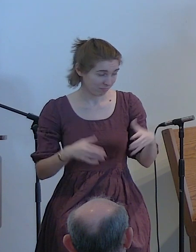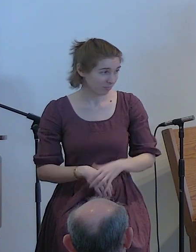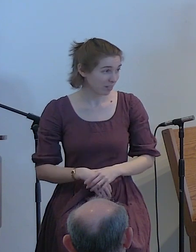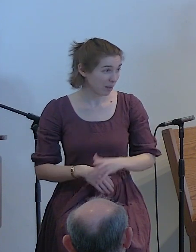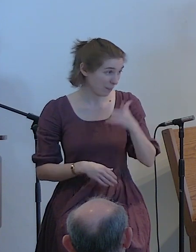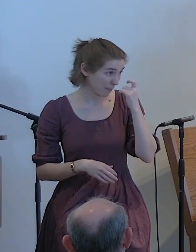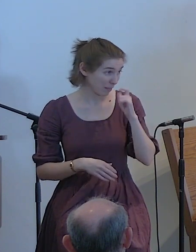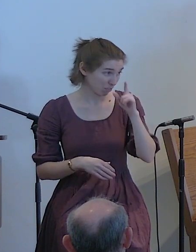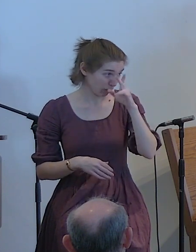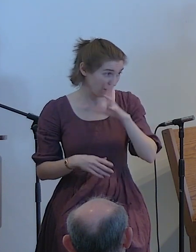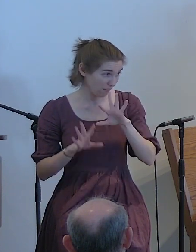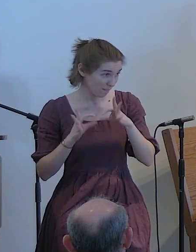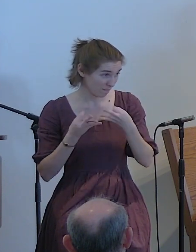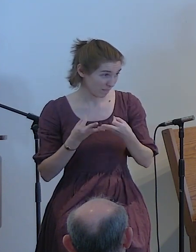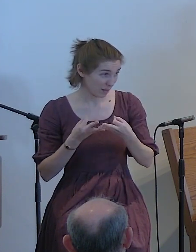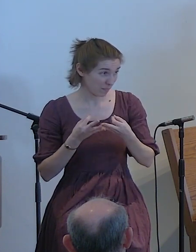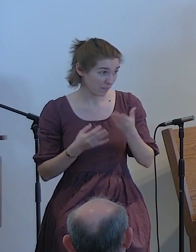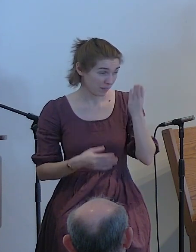because it's God's family.